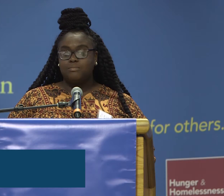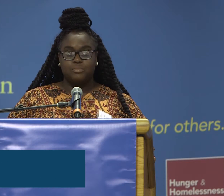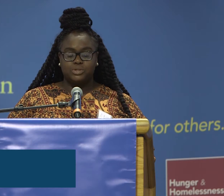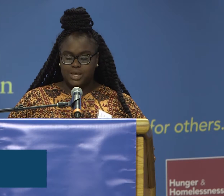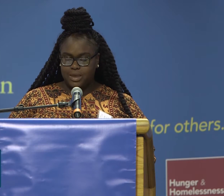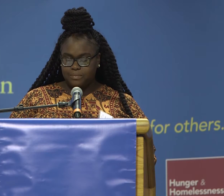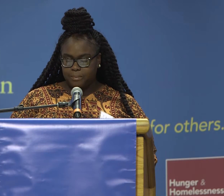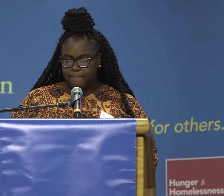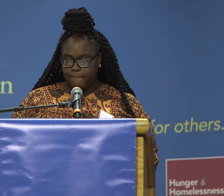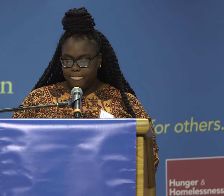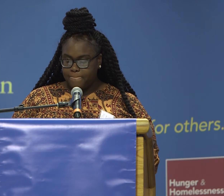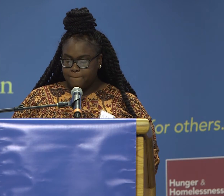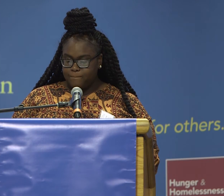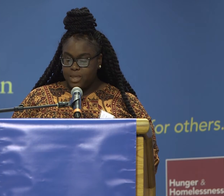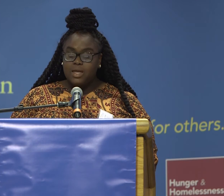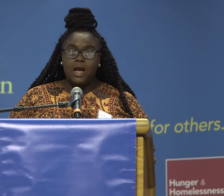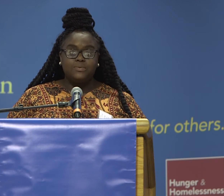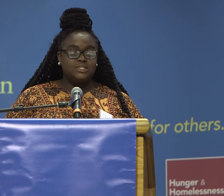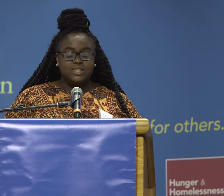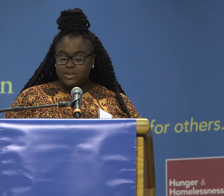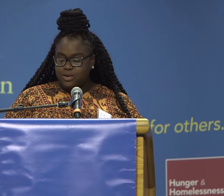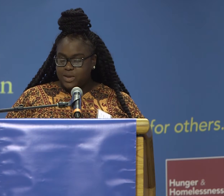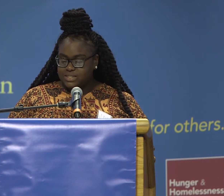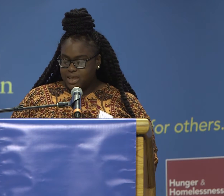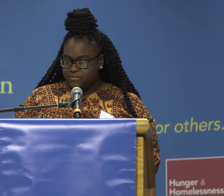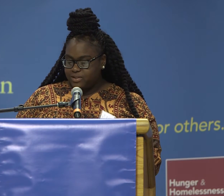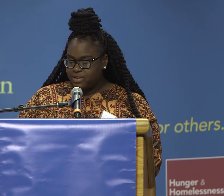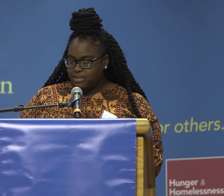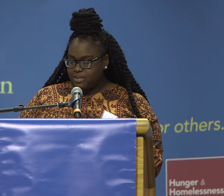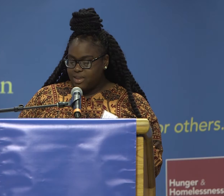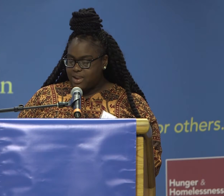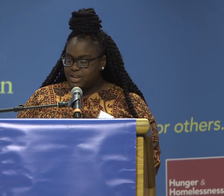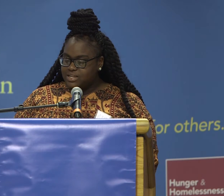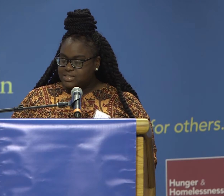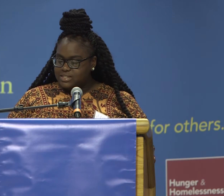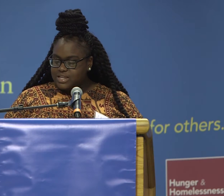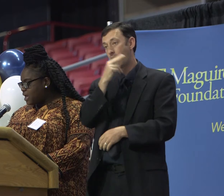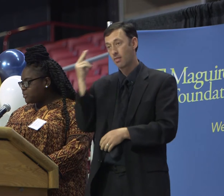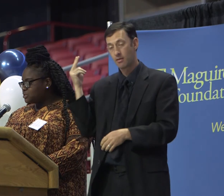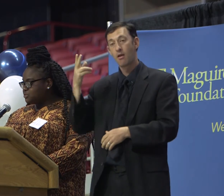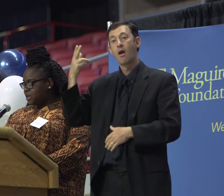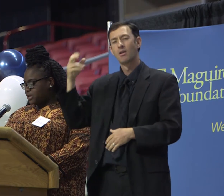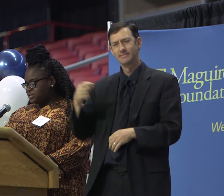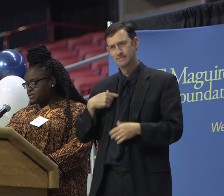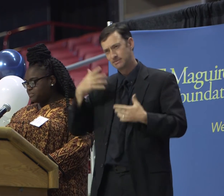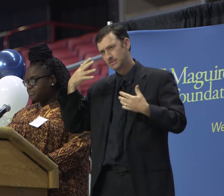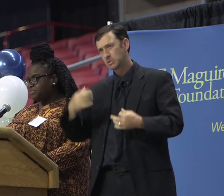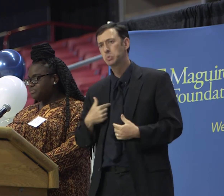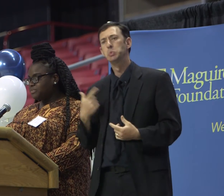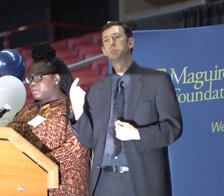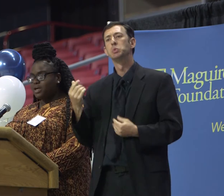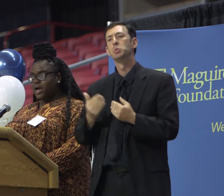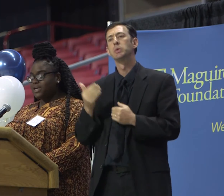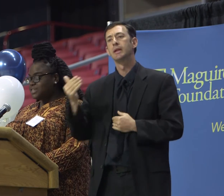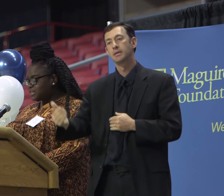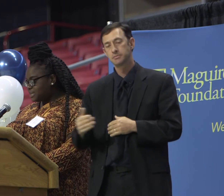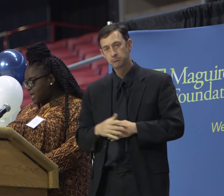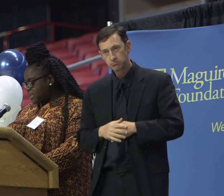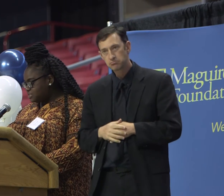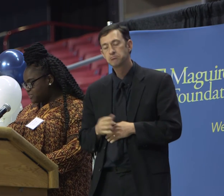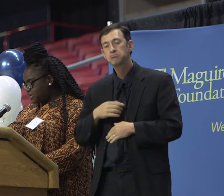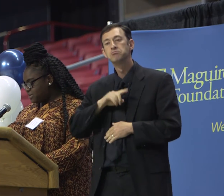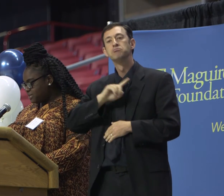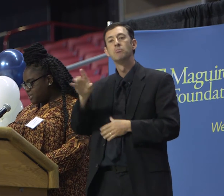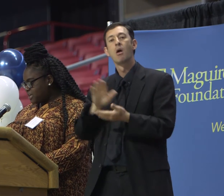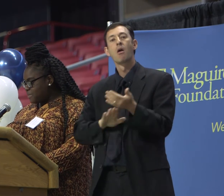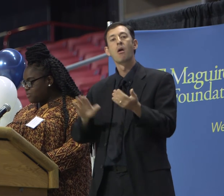get more time." I was a senior at West Catholic, and I needed to decide what to do next. I attended a